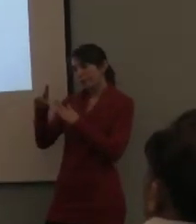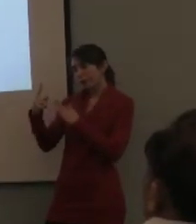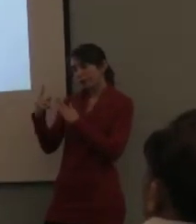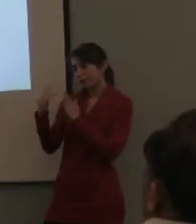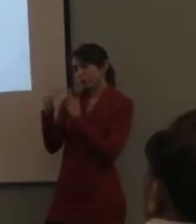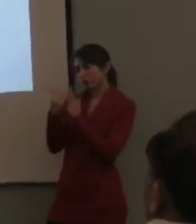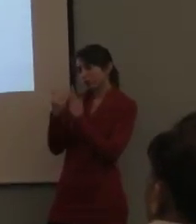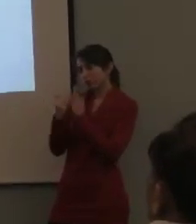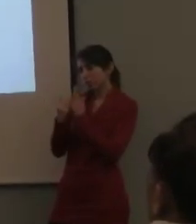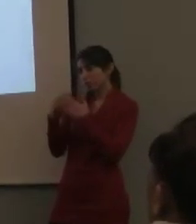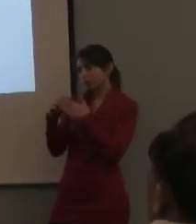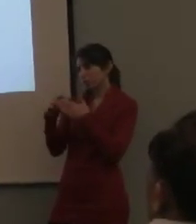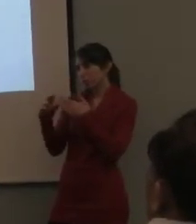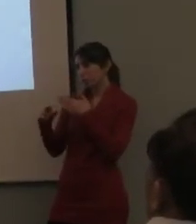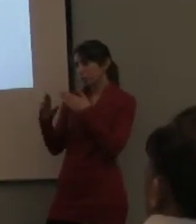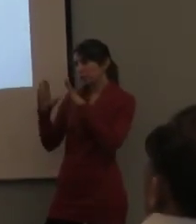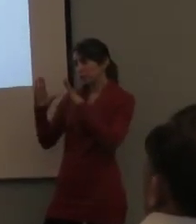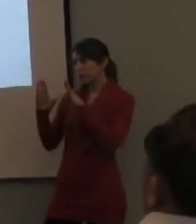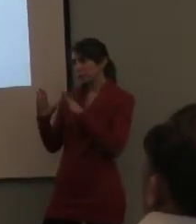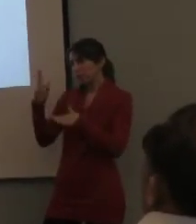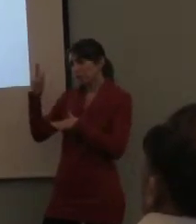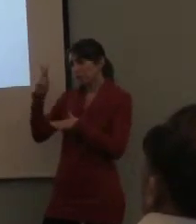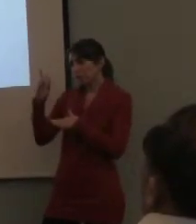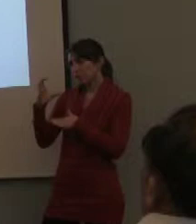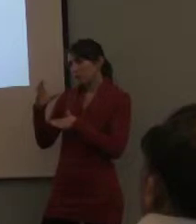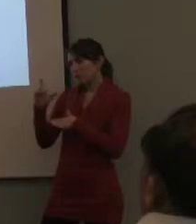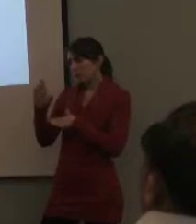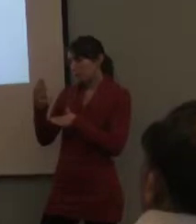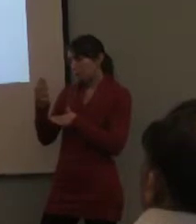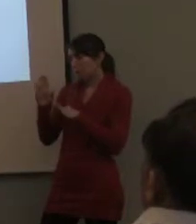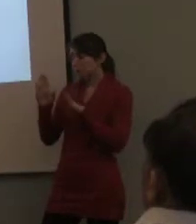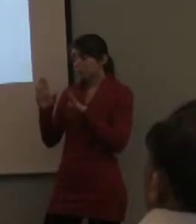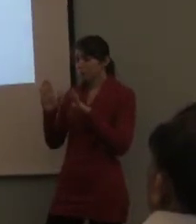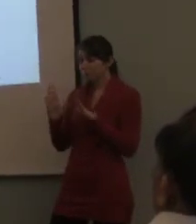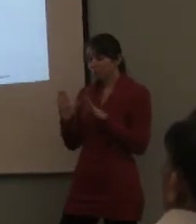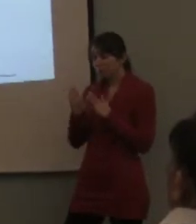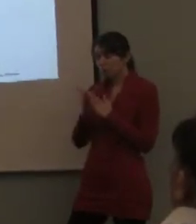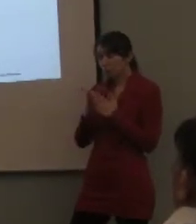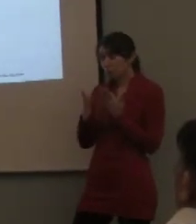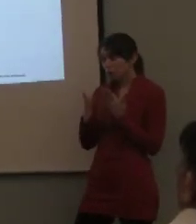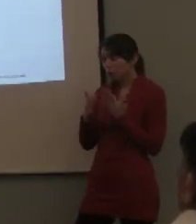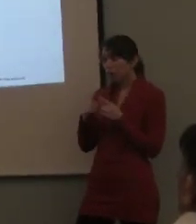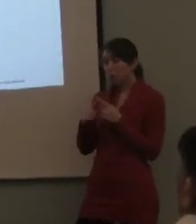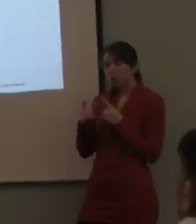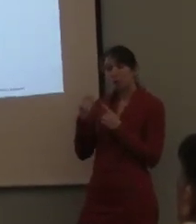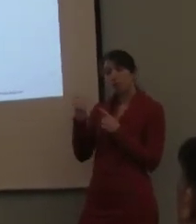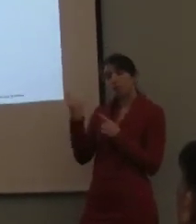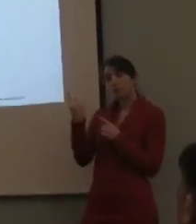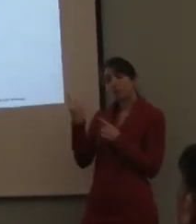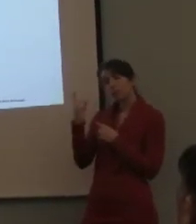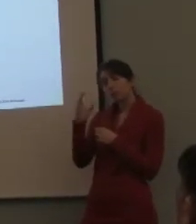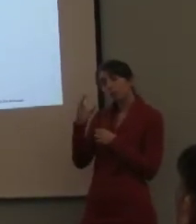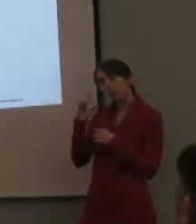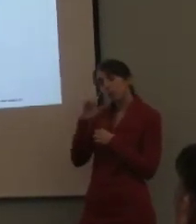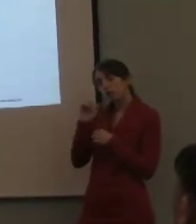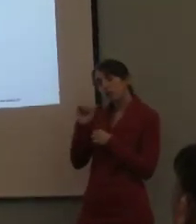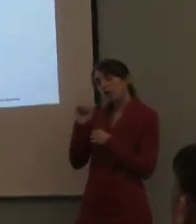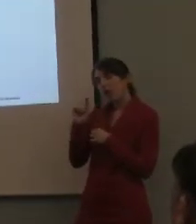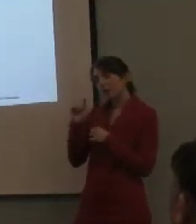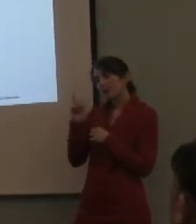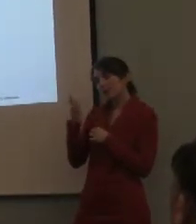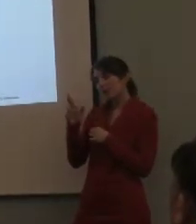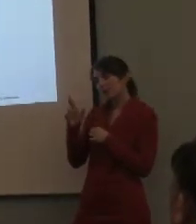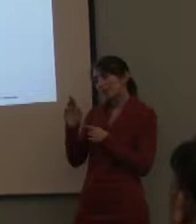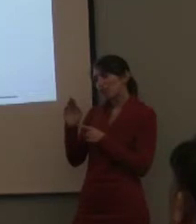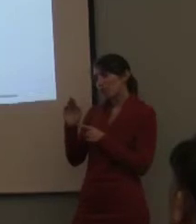the Sunday Philosophy Club is a great book, I'm sure, but if someone's searching for Alexander McCall Smith, maybe they